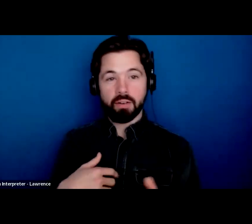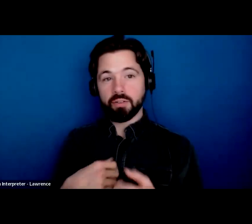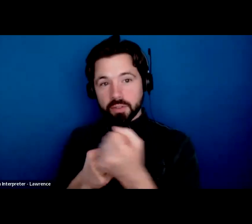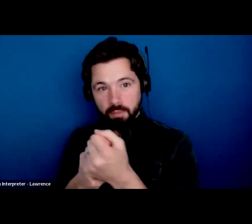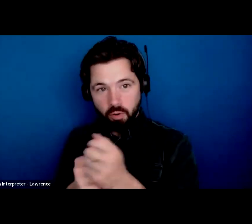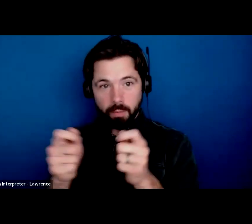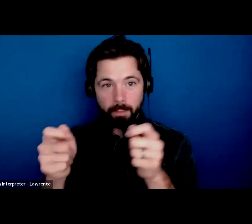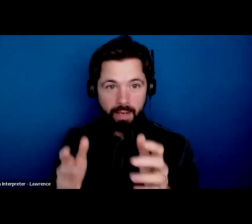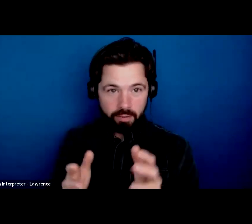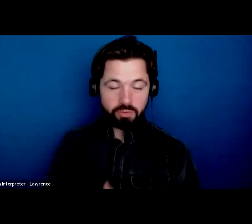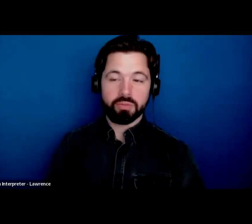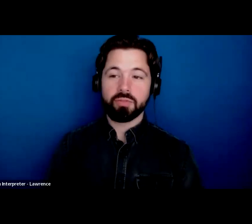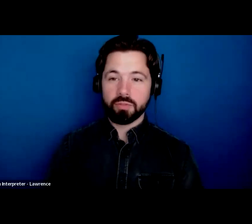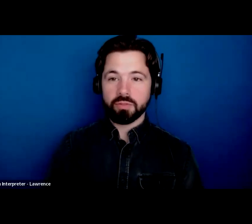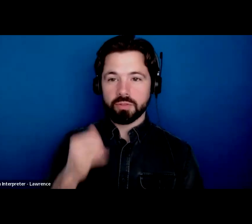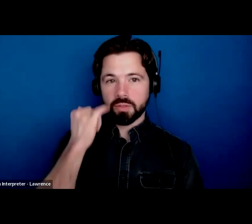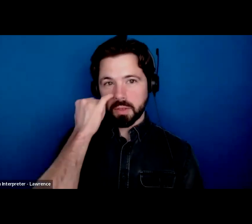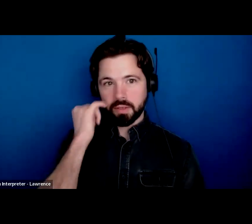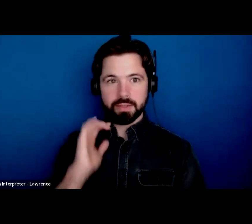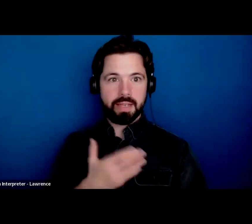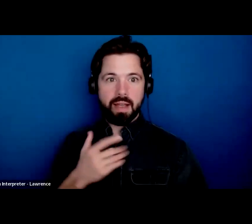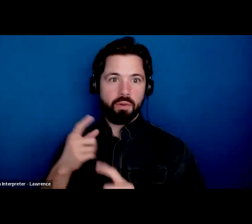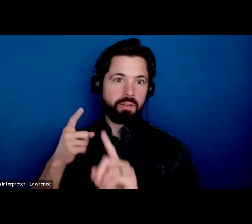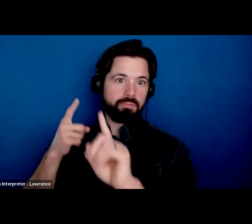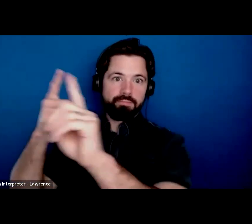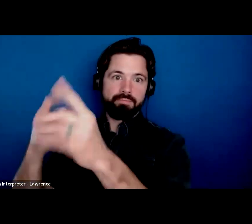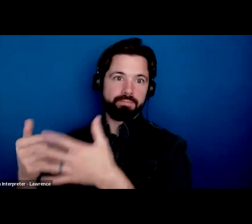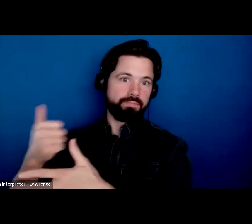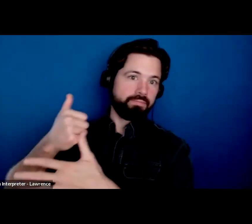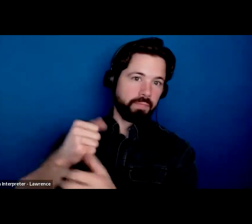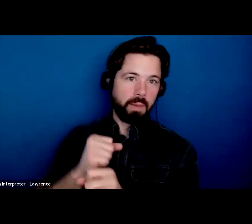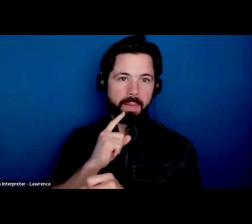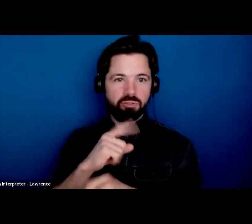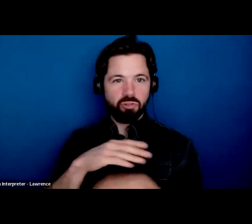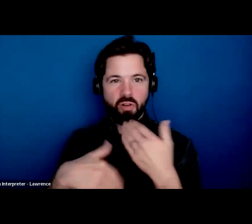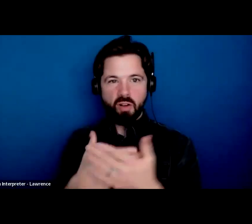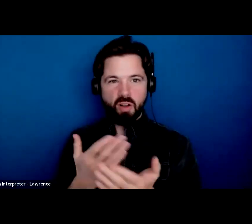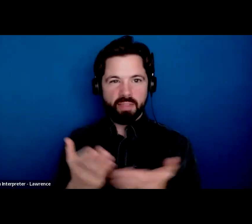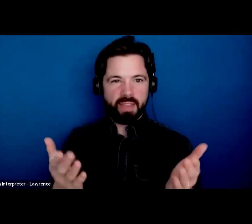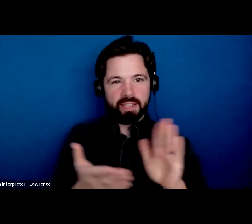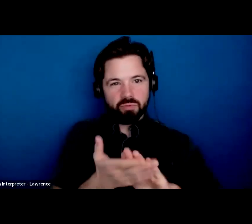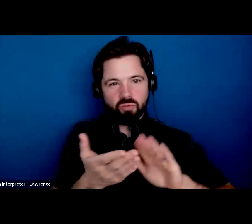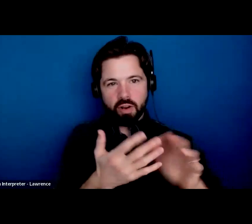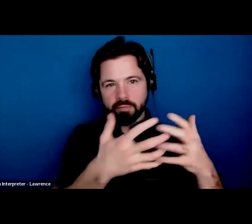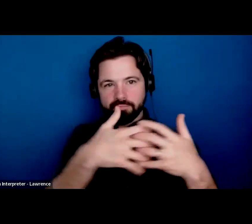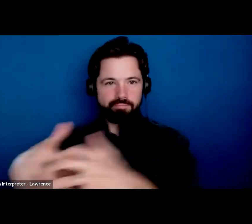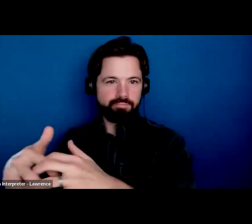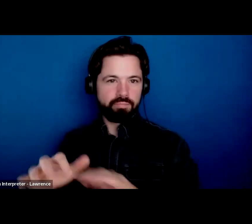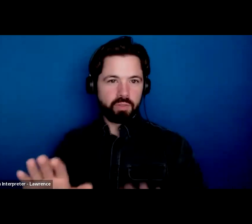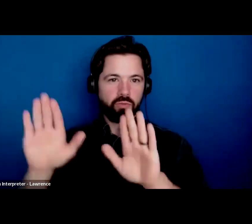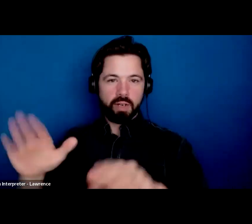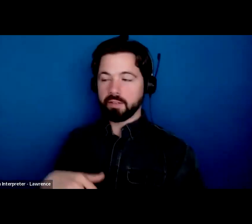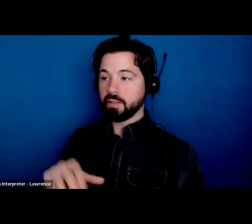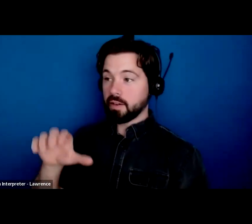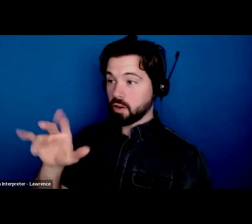part of the big goal as well, is to ensure that everything functions really well. And so I appreciate all the outreach, Carly, that you're